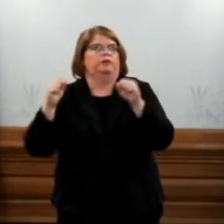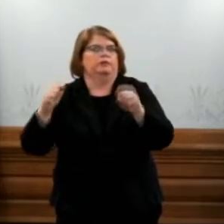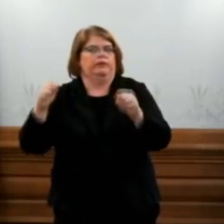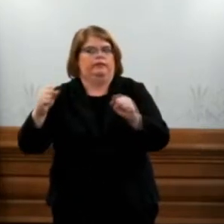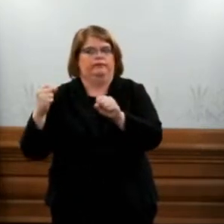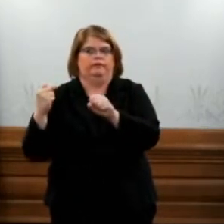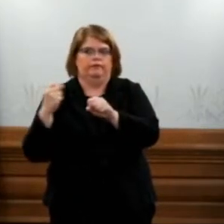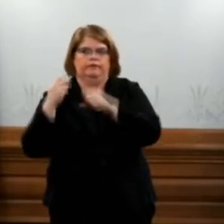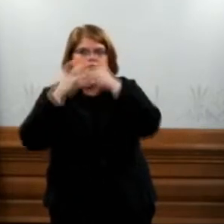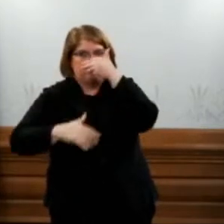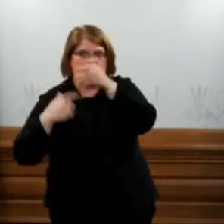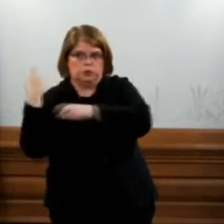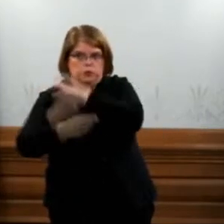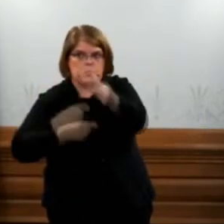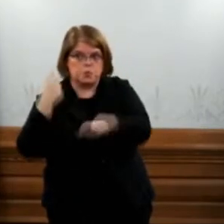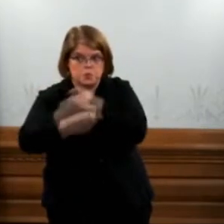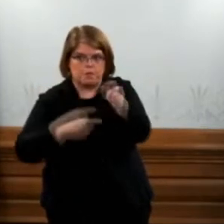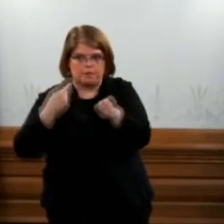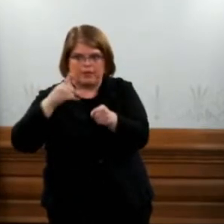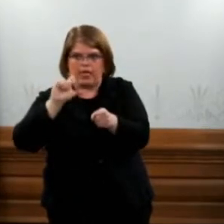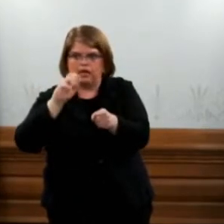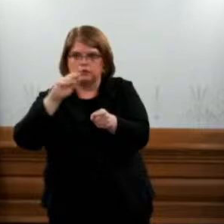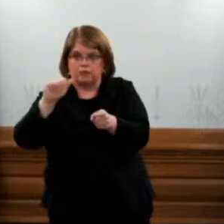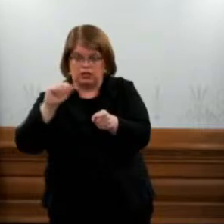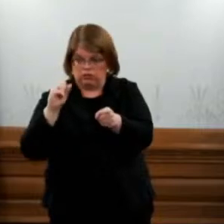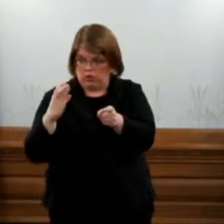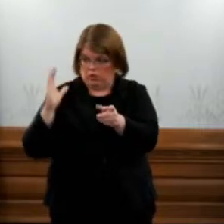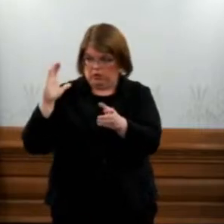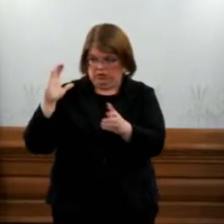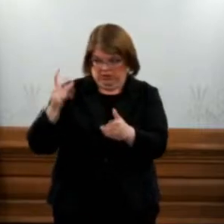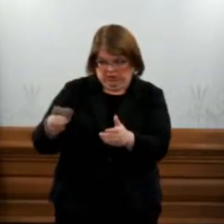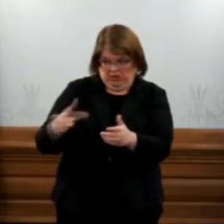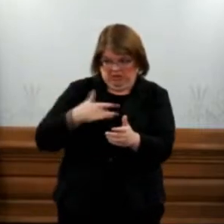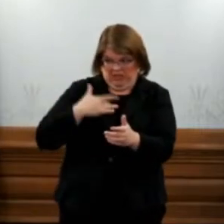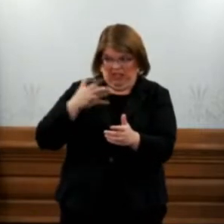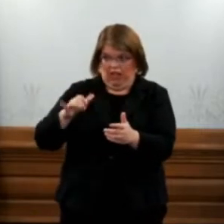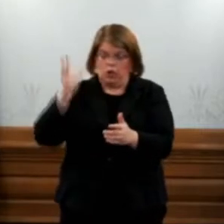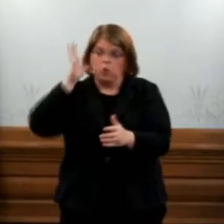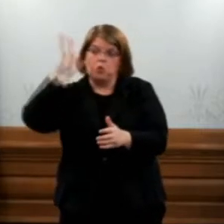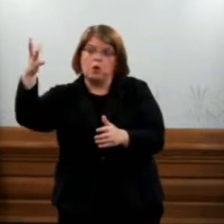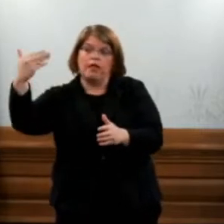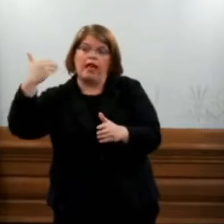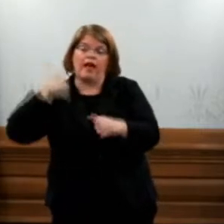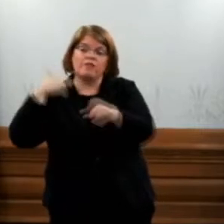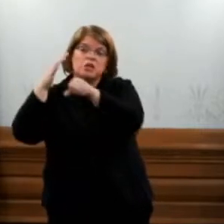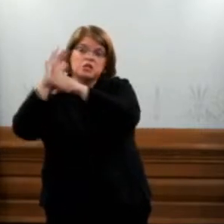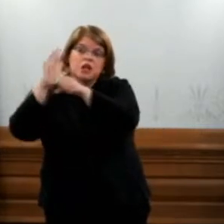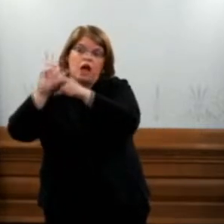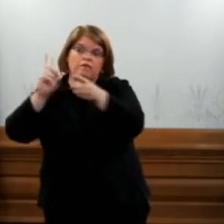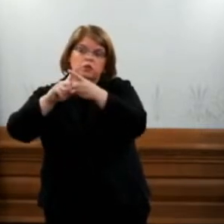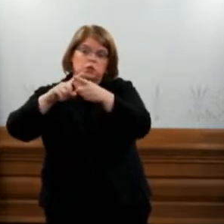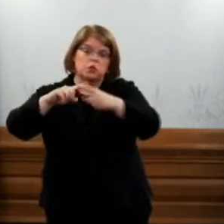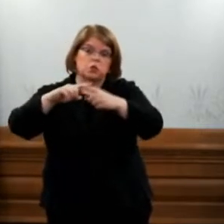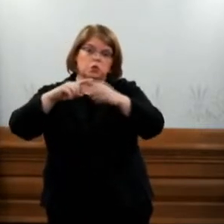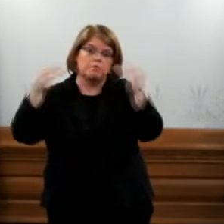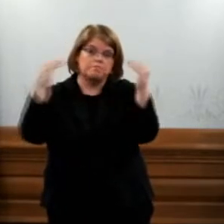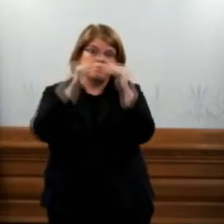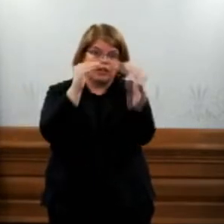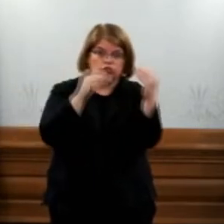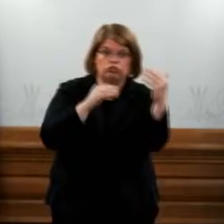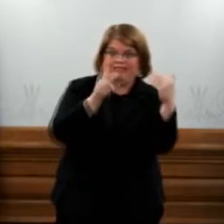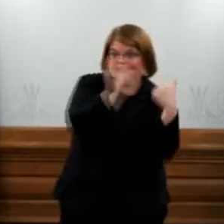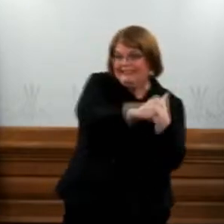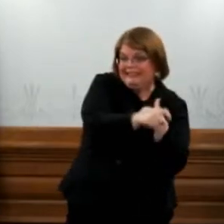opinion that the supply of the antibody won't keep up with the demand, or is it just too soon to know? You know, I think right